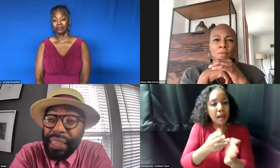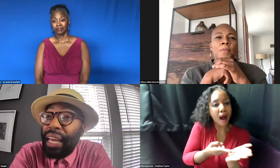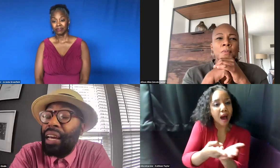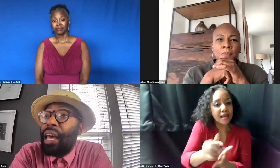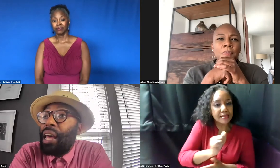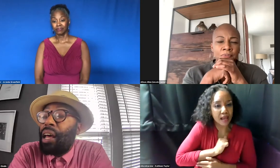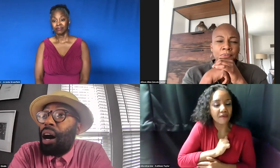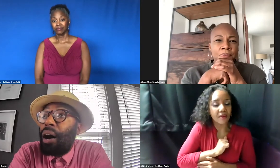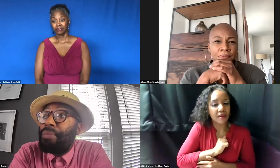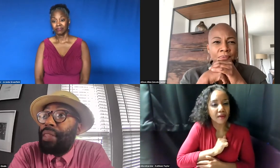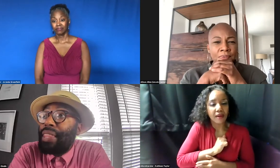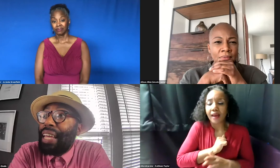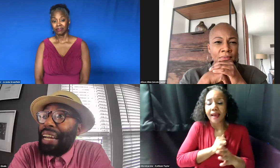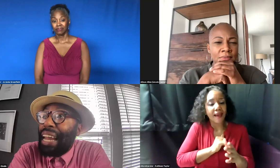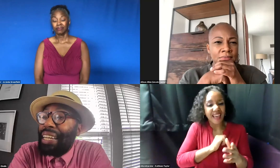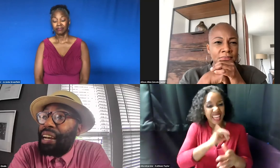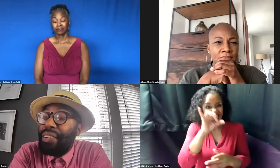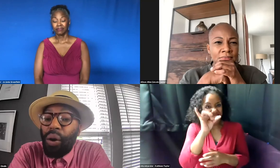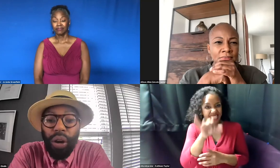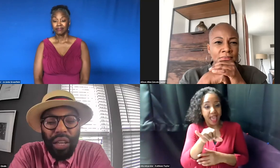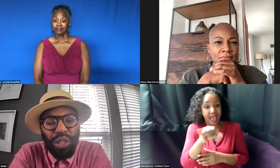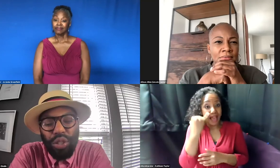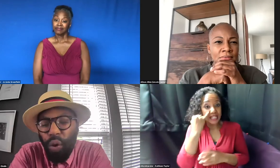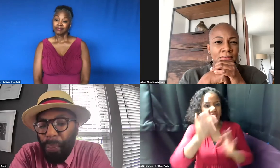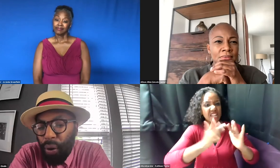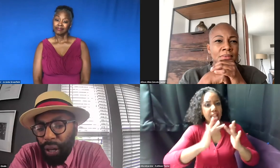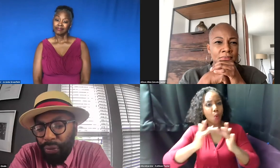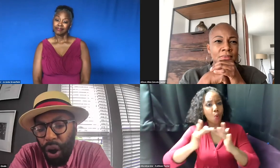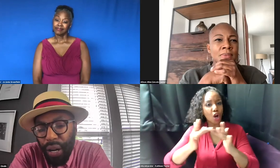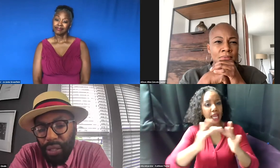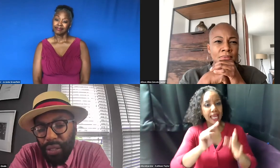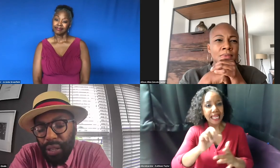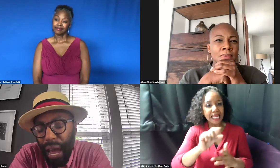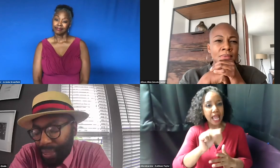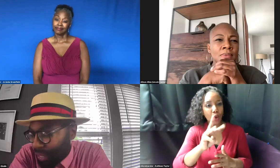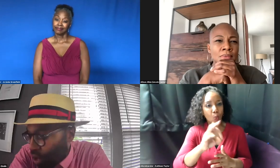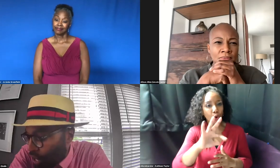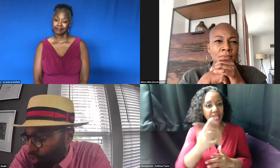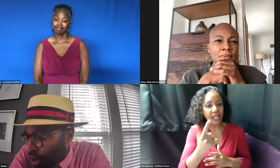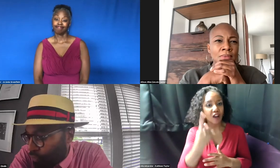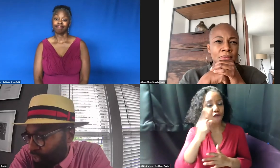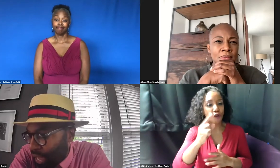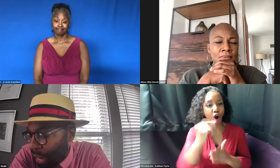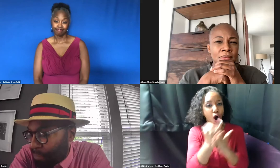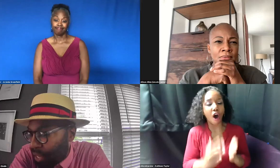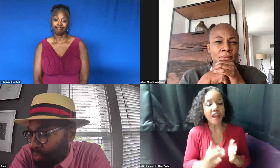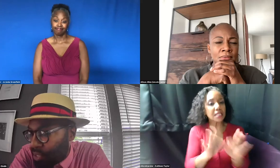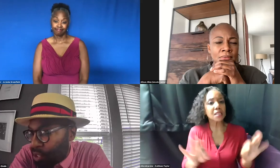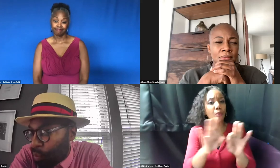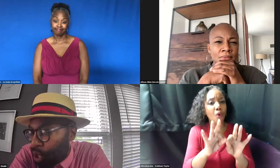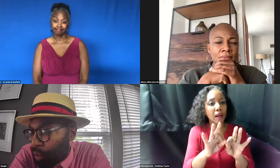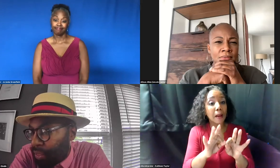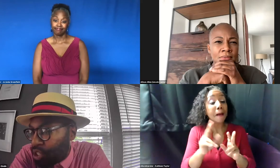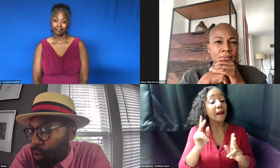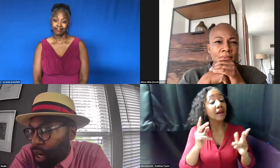that. And I think that idea of networking is so important for artists. Mm-hmm. I think that artists oftentimes exist